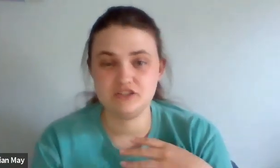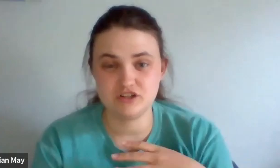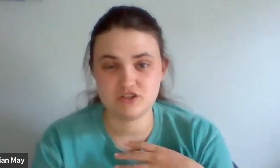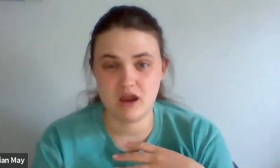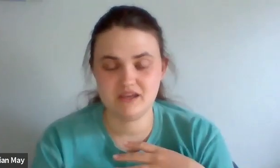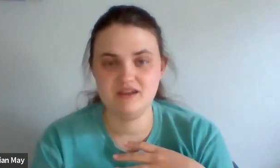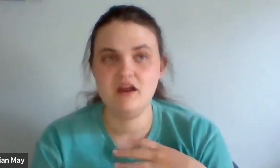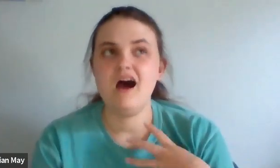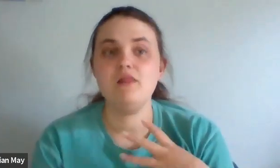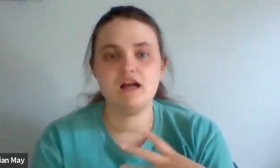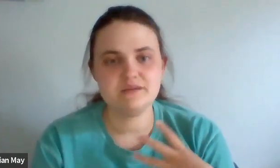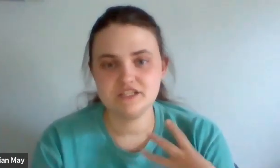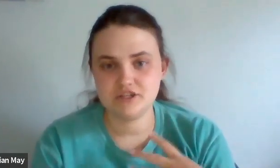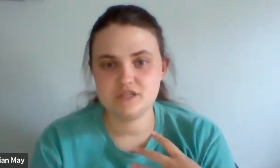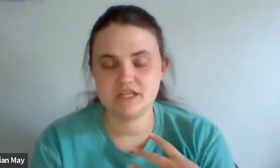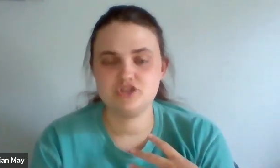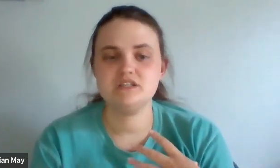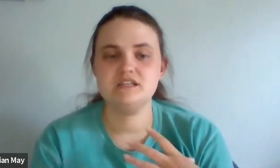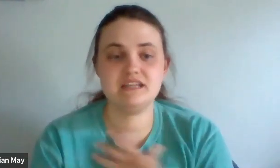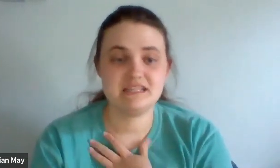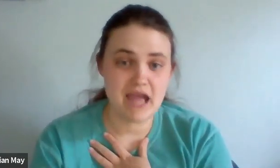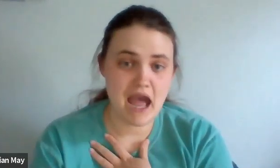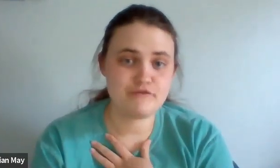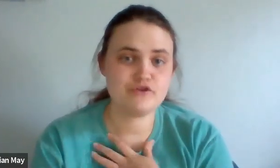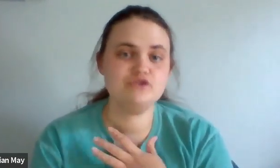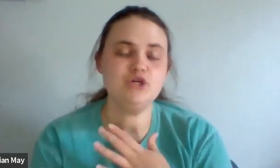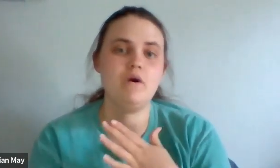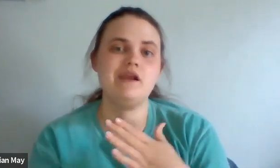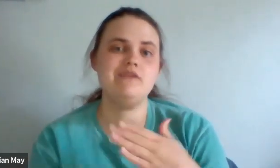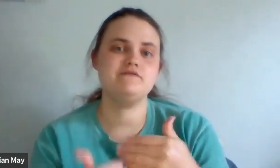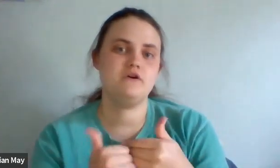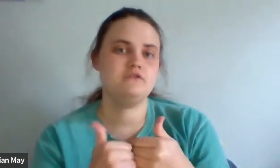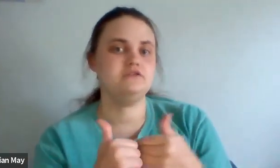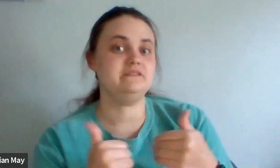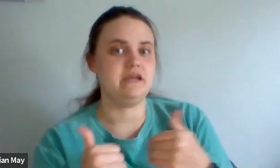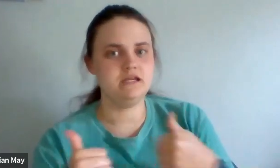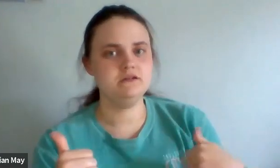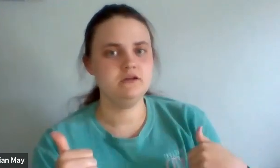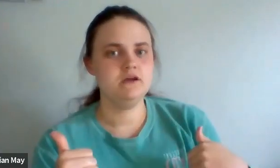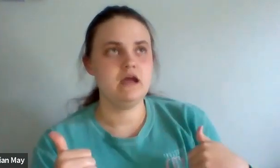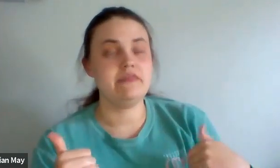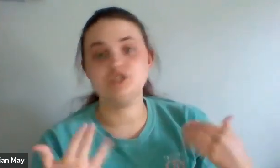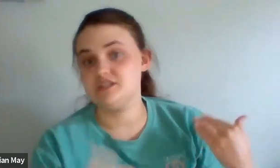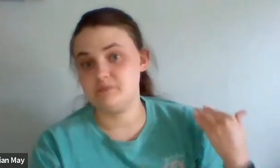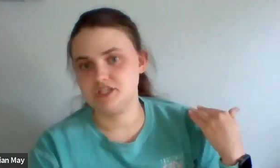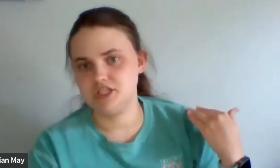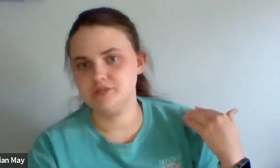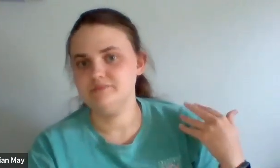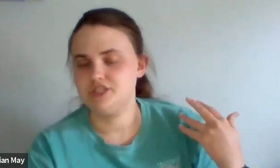start describing it. A lot of times I do use pictures because the kids I have are those who are even farther delayed. And that was just this past year because, as